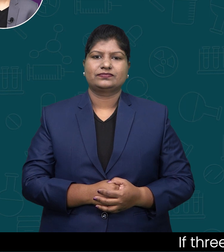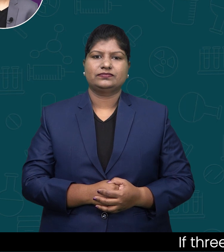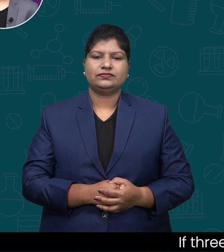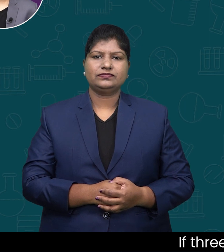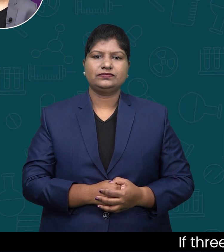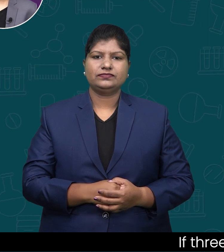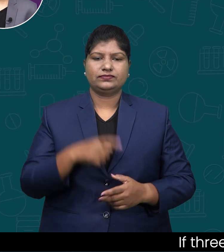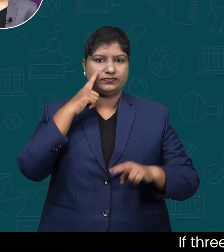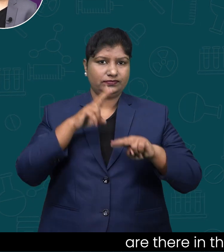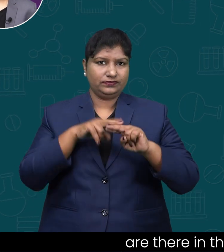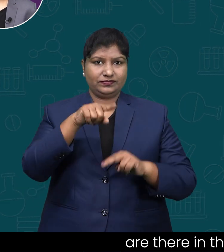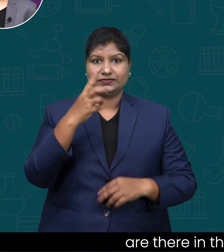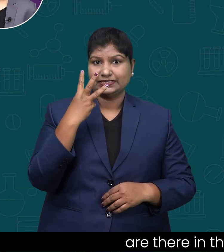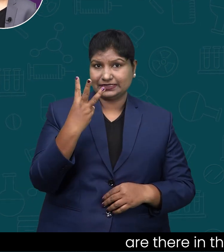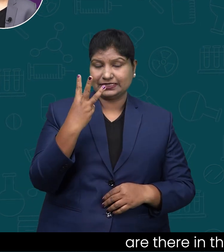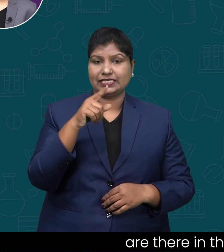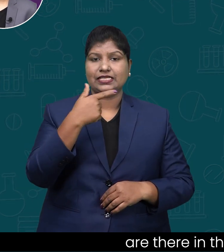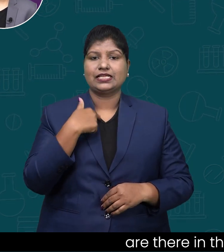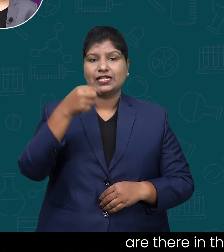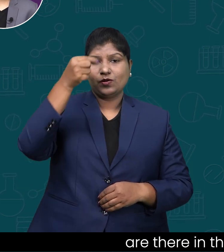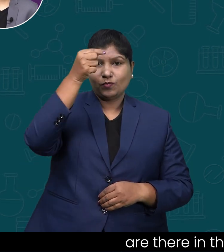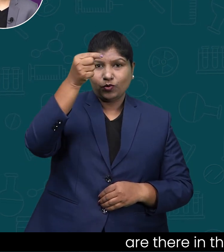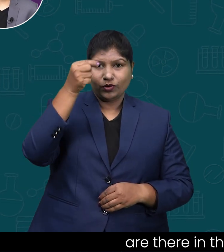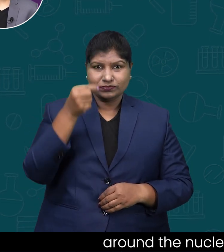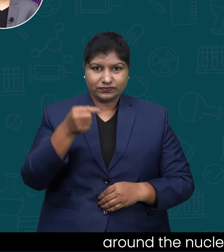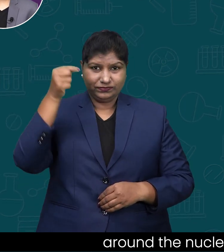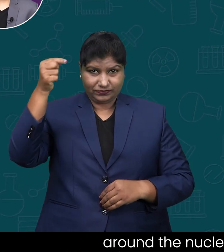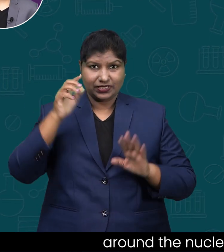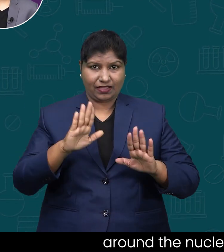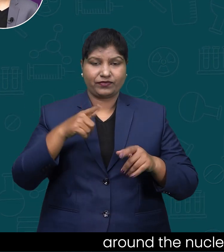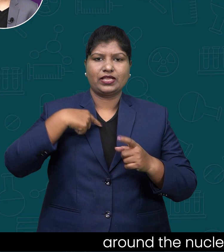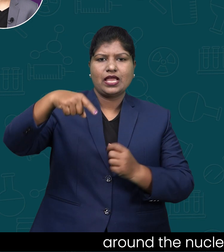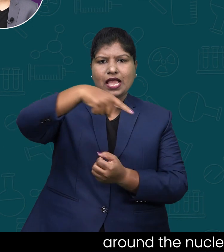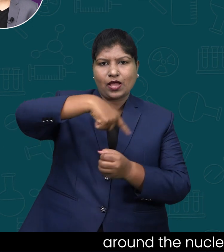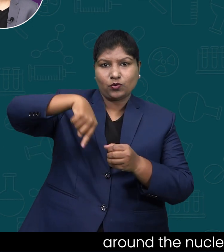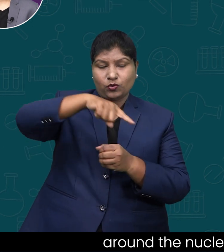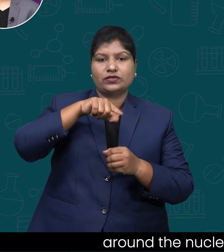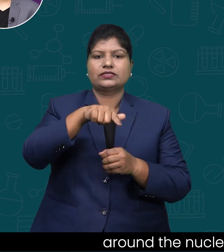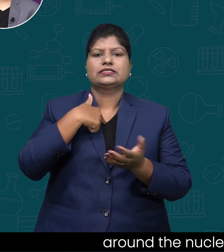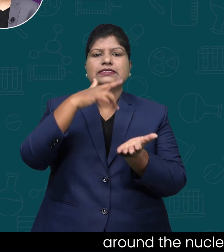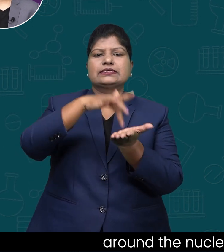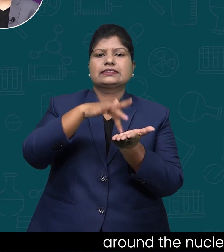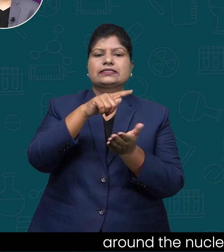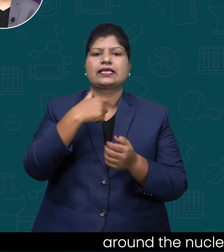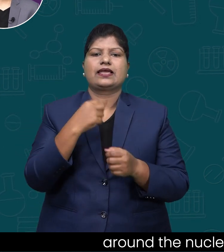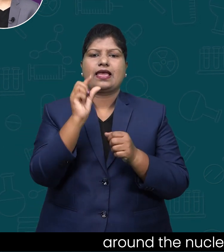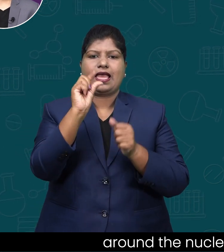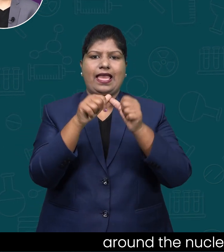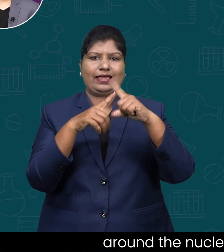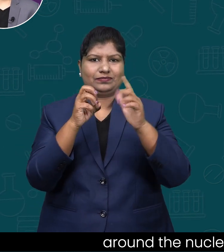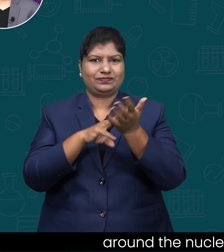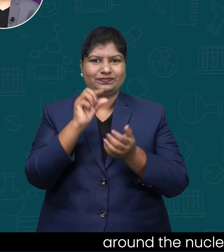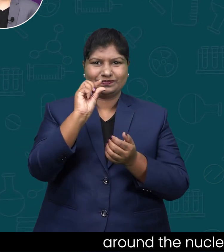If three bond pairs are there in three covalent bonds around the nucleus of the central atom,